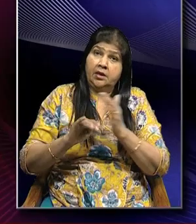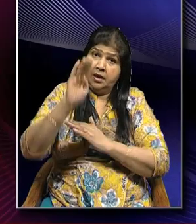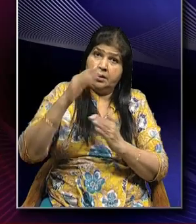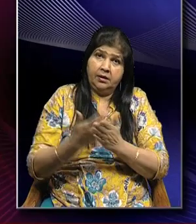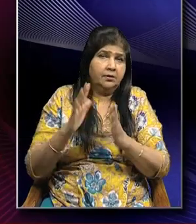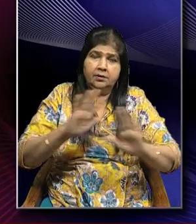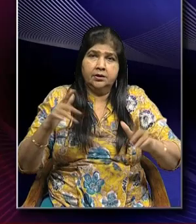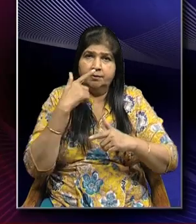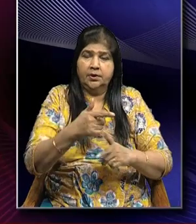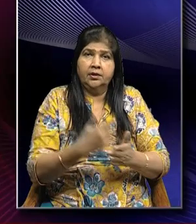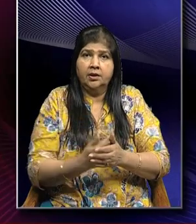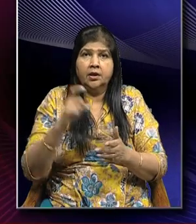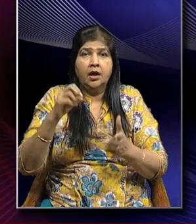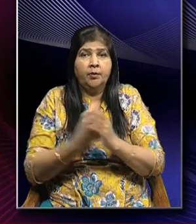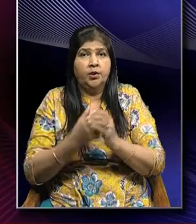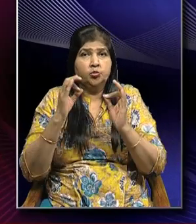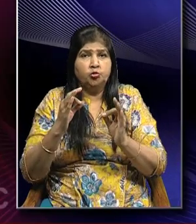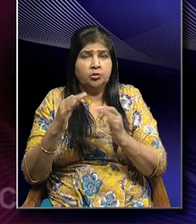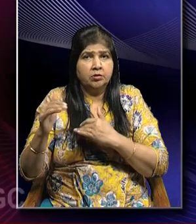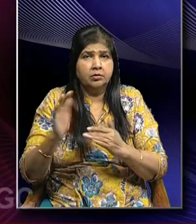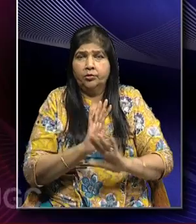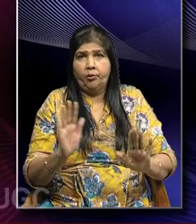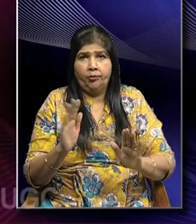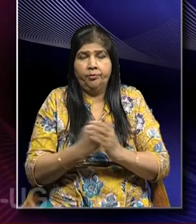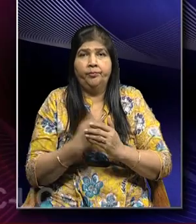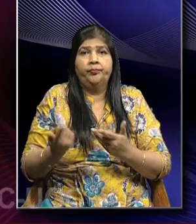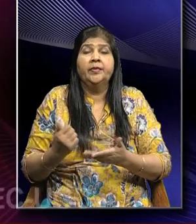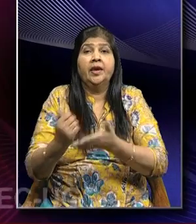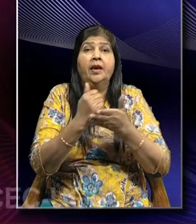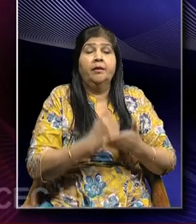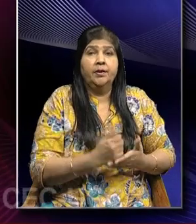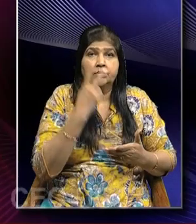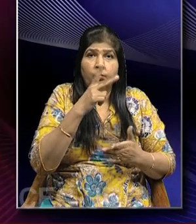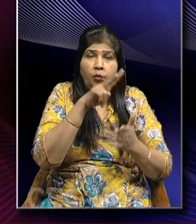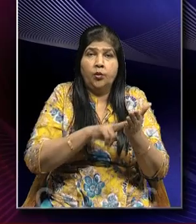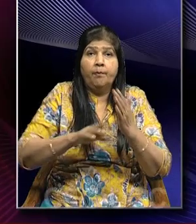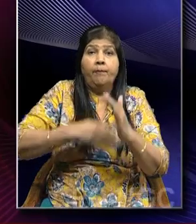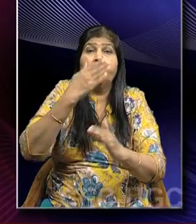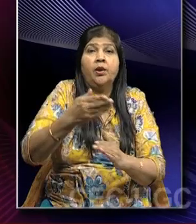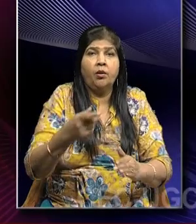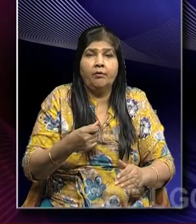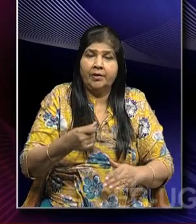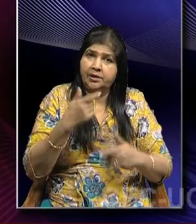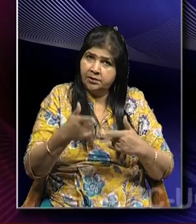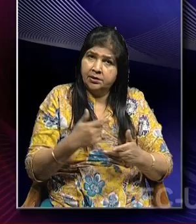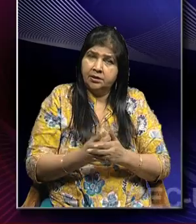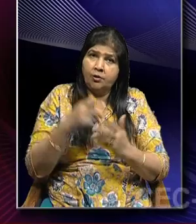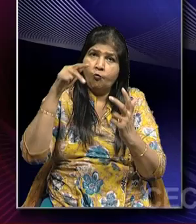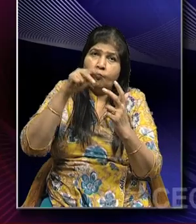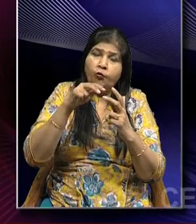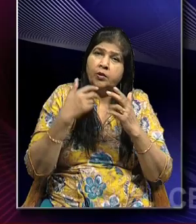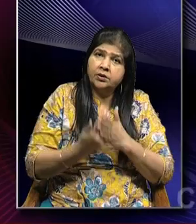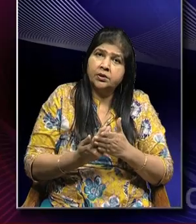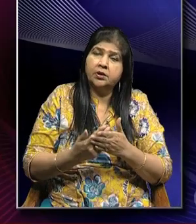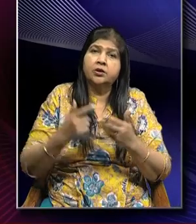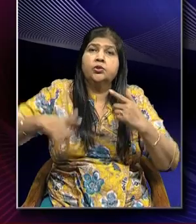that your company is doing very well. It is helping us to look beyond financials and focus on